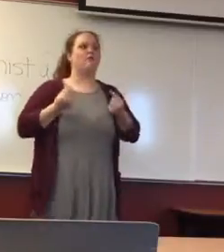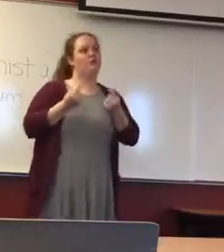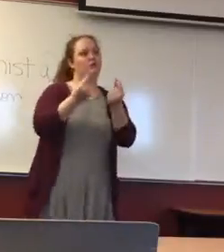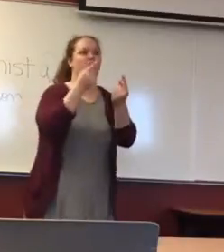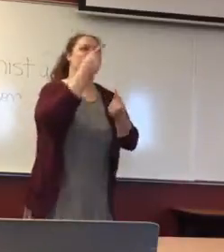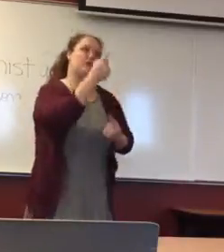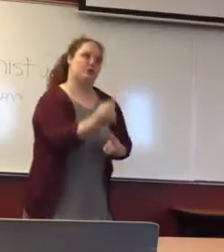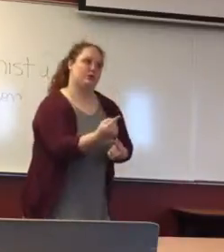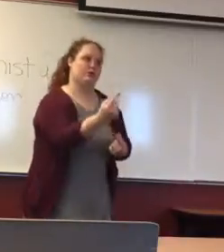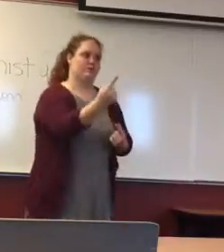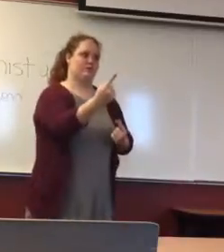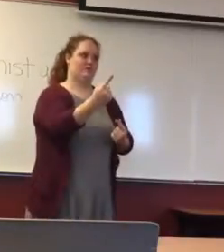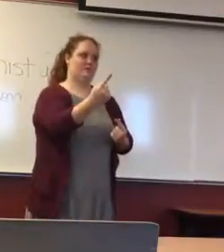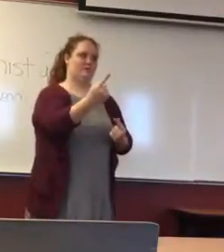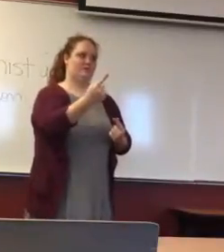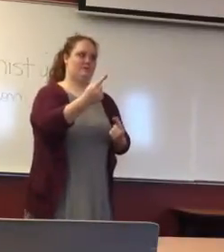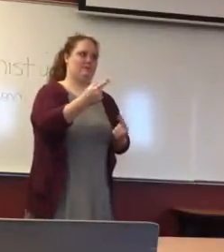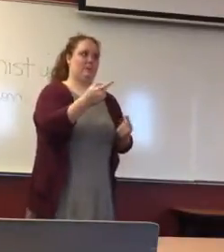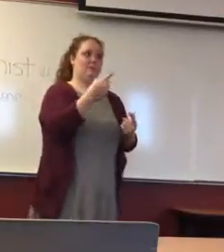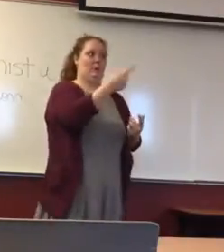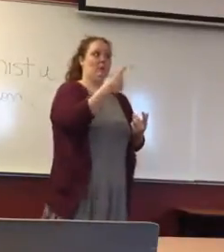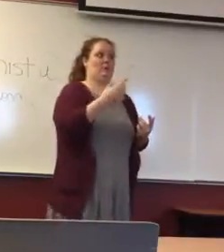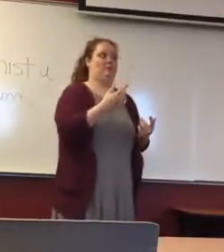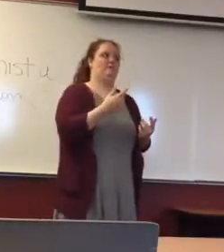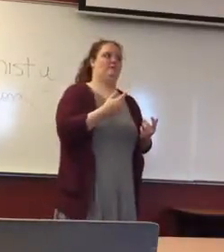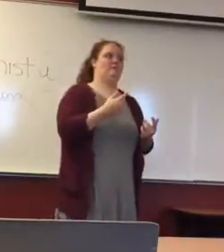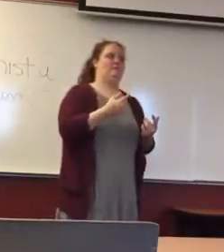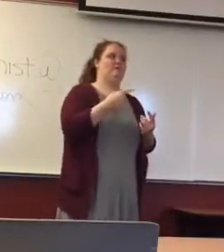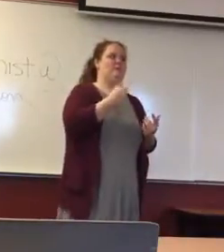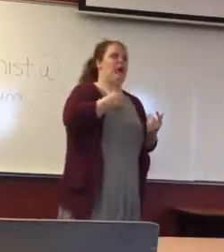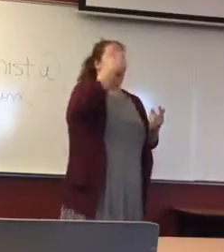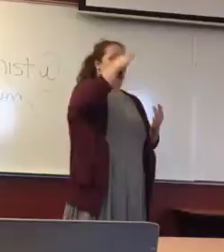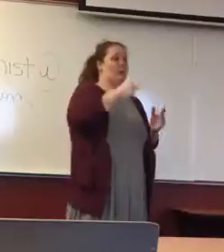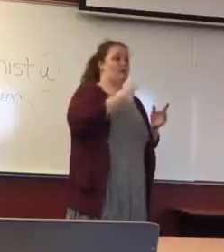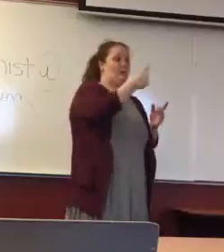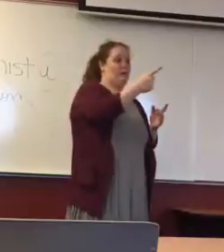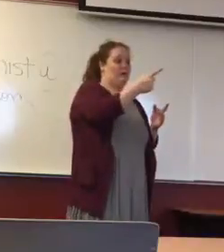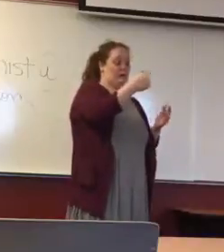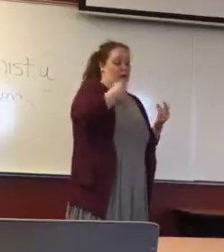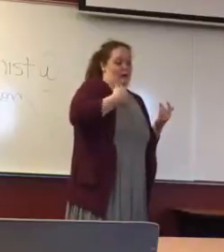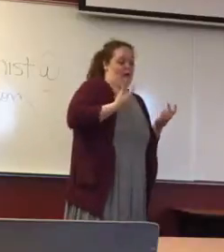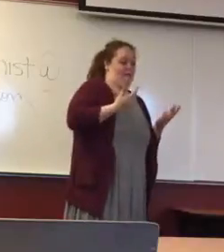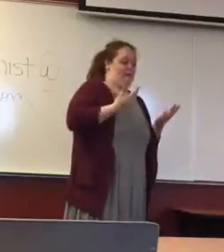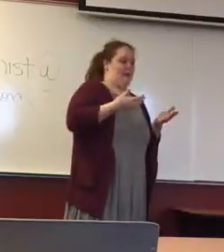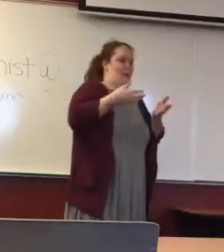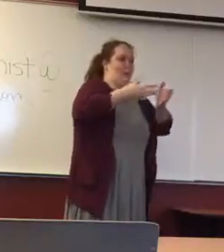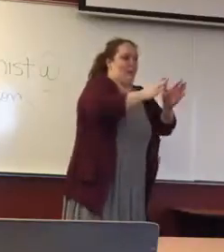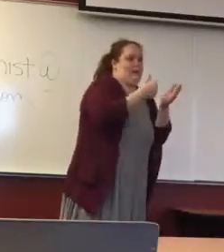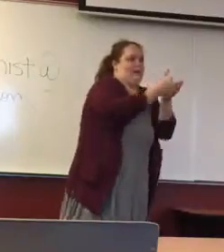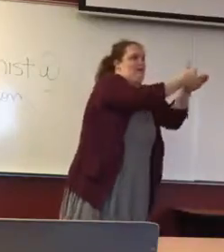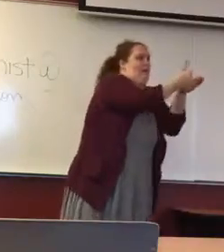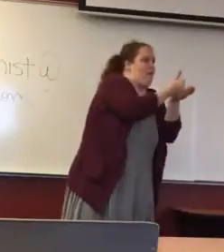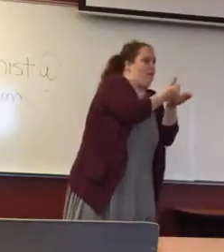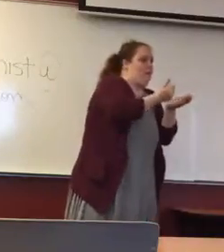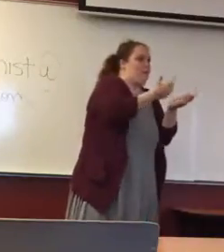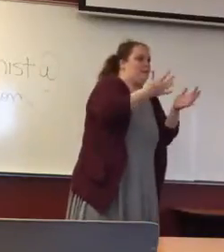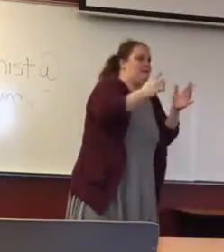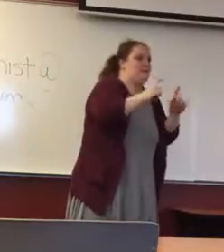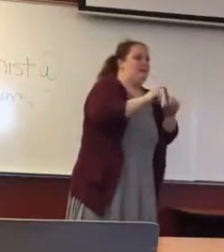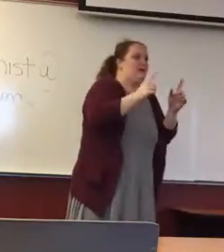I know, but I don't know, I'm asking you if you have a way that you're You have to tell somebody else. But I think that person needs